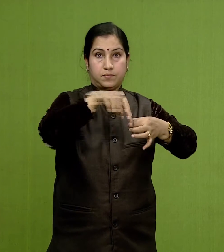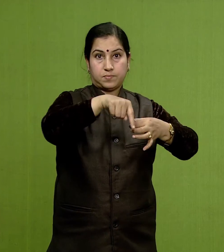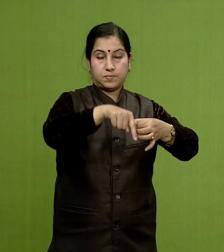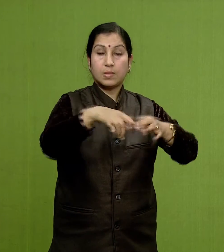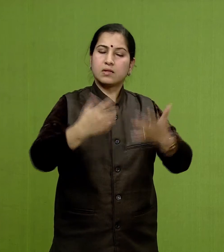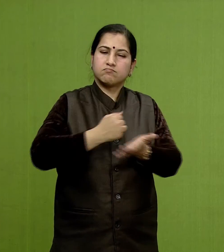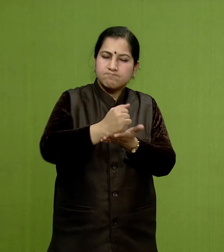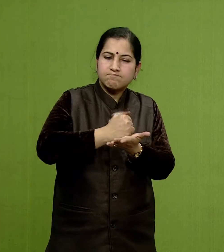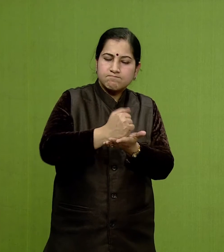is encouraged.